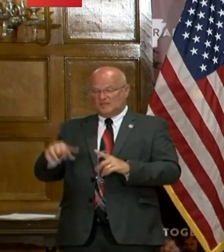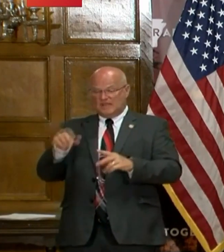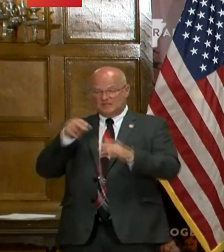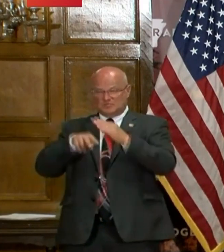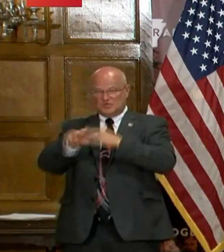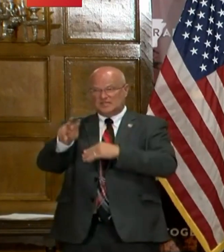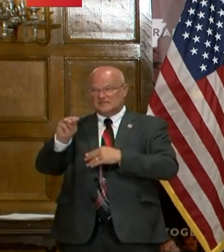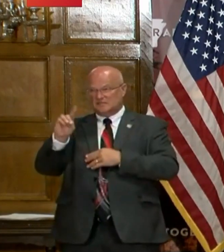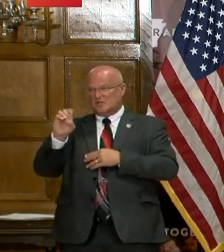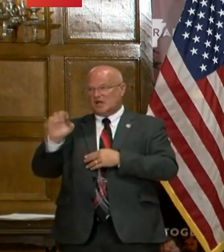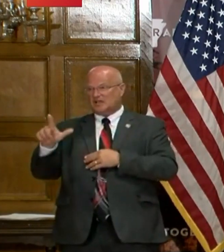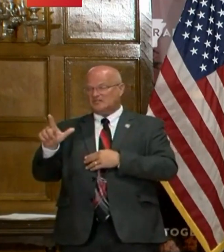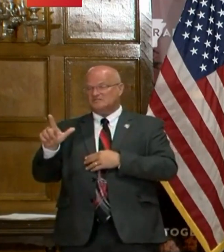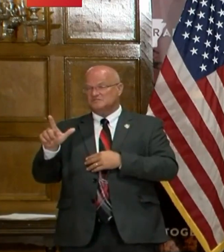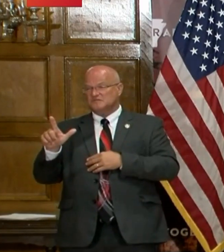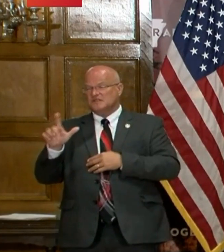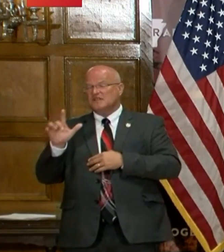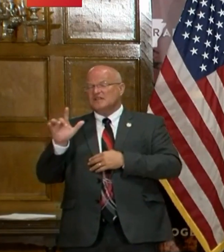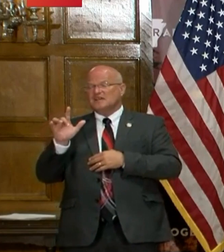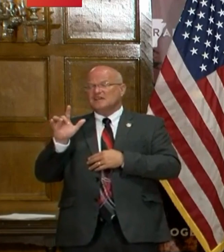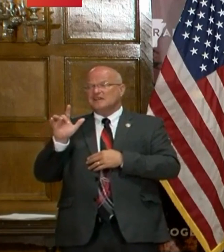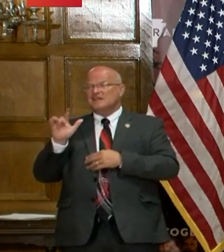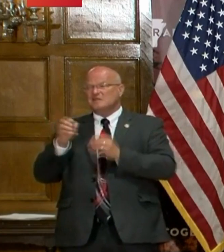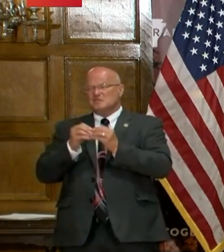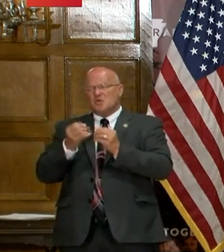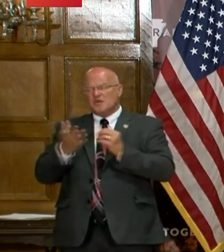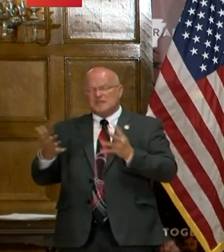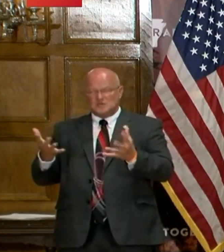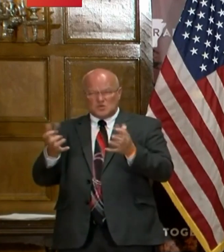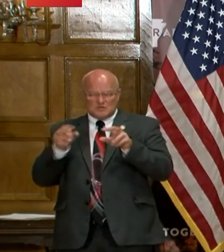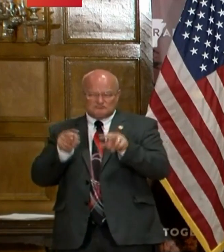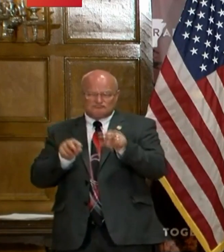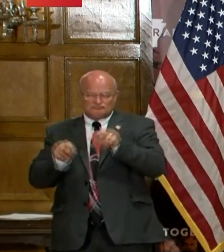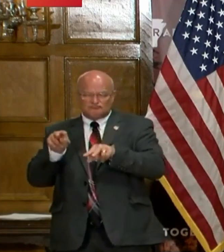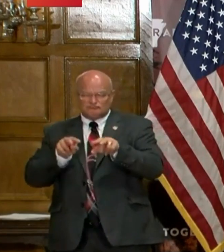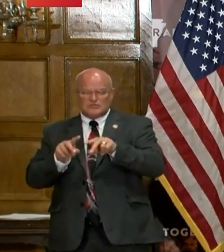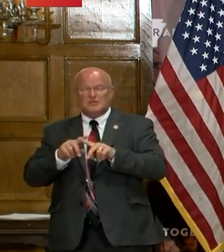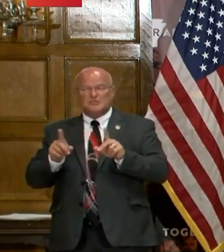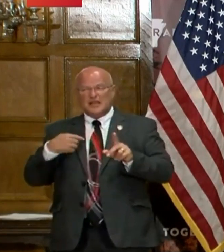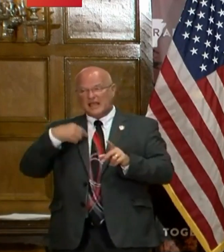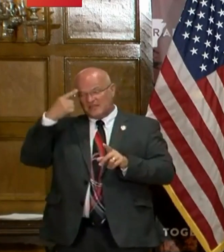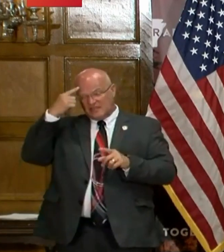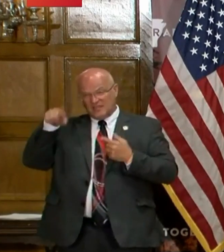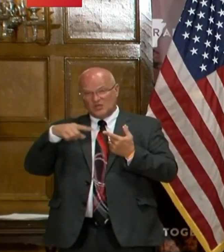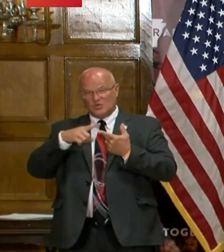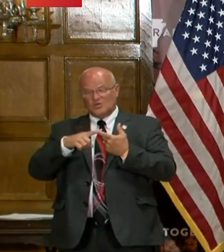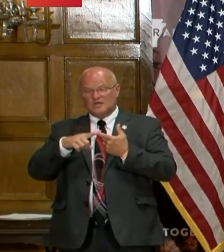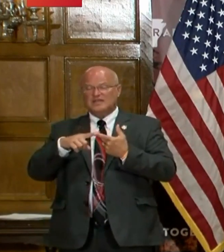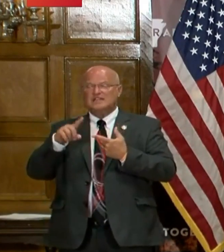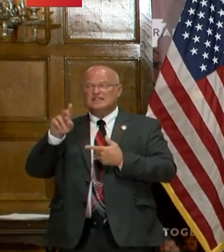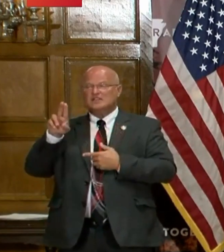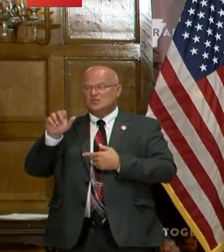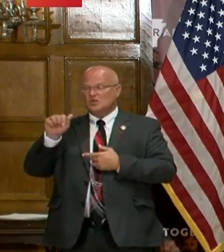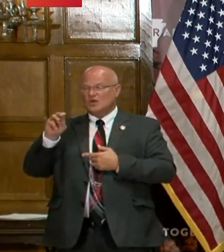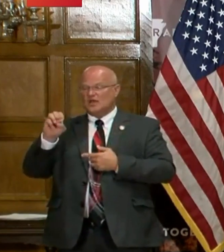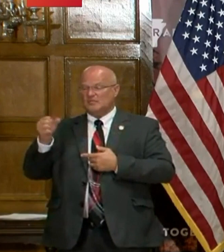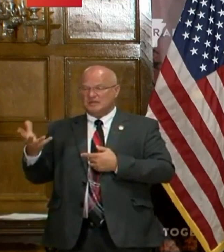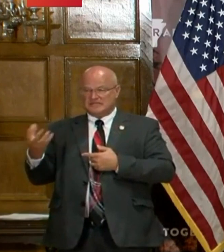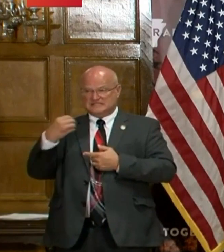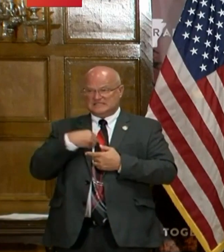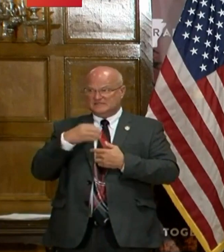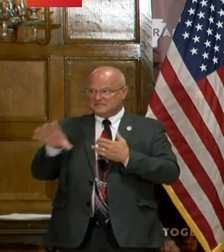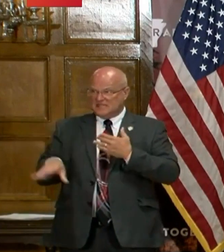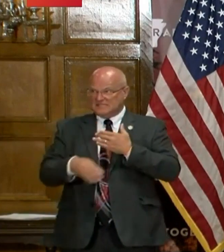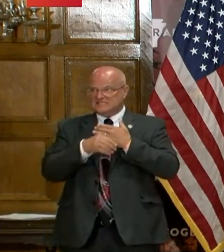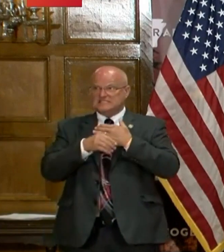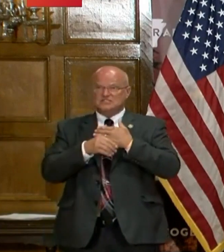had from that predictive model. There's some more things we want to look at, but I think whenever they